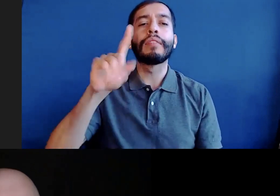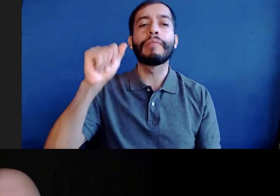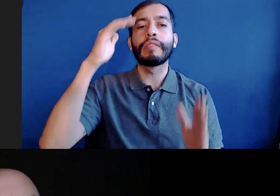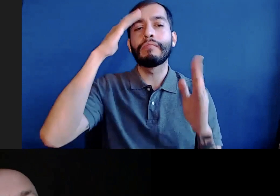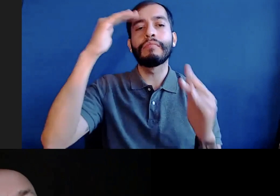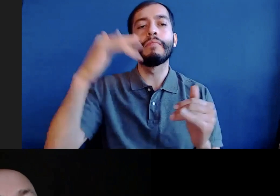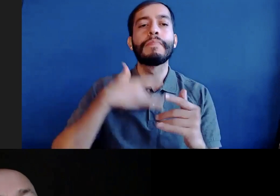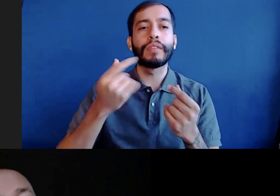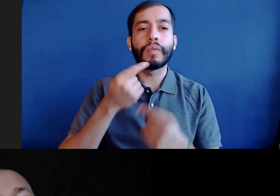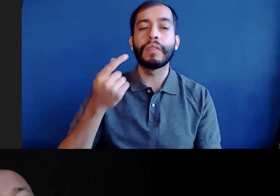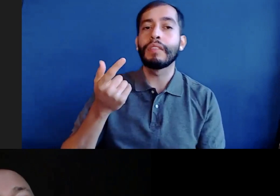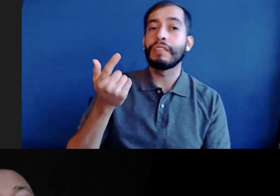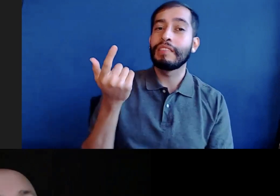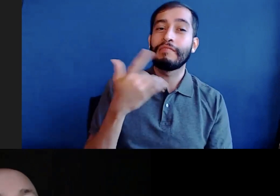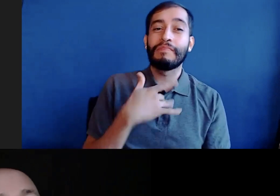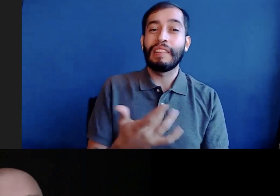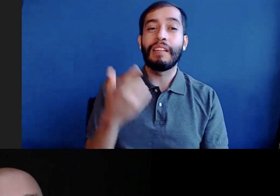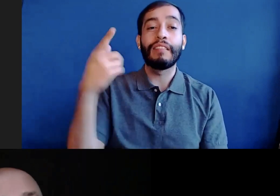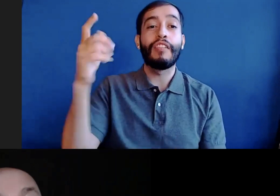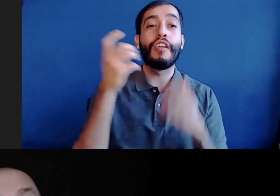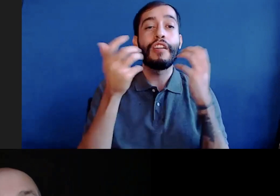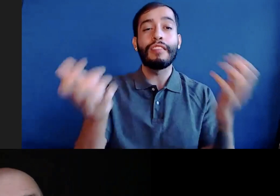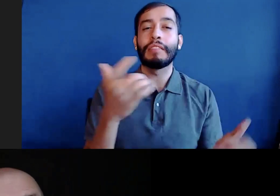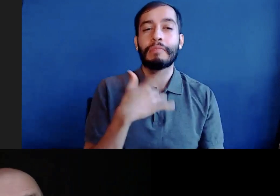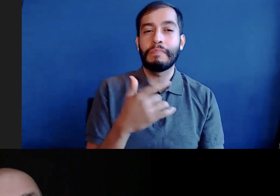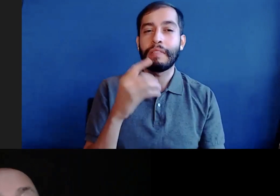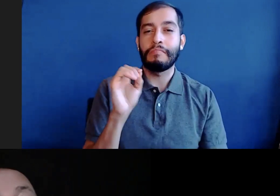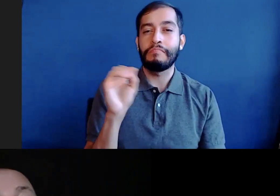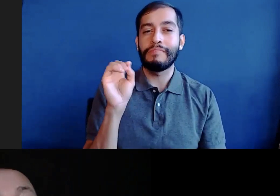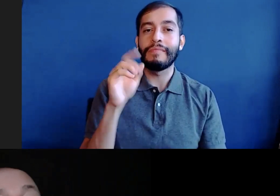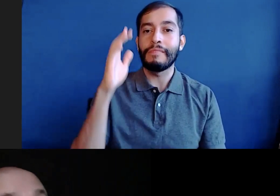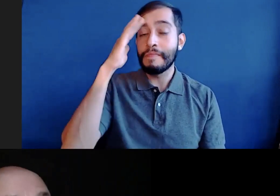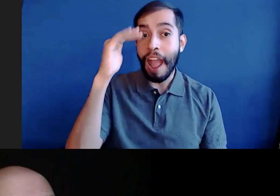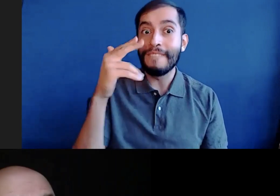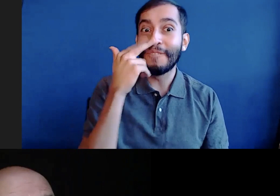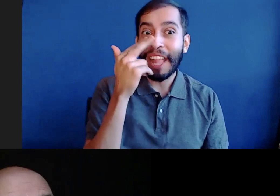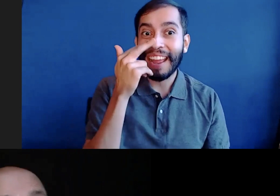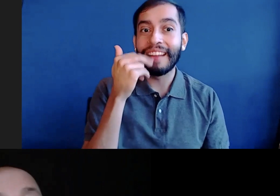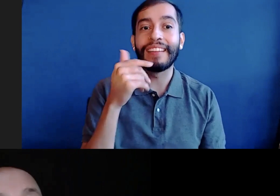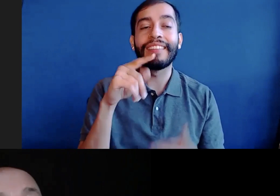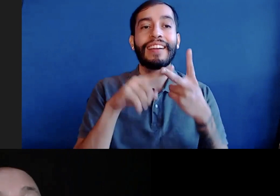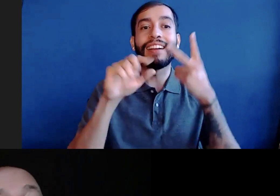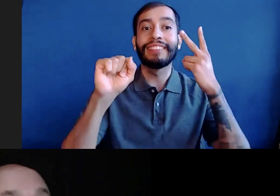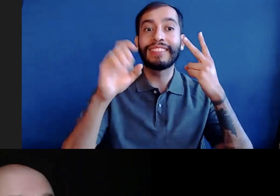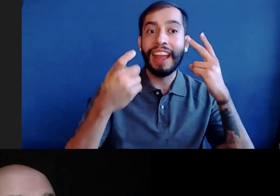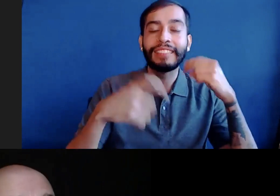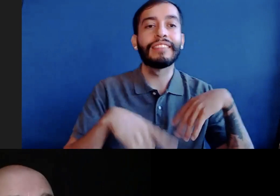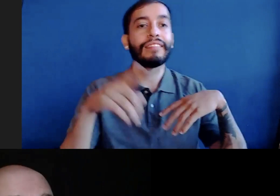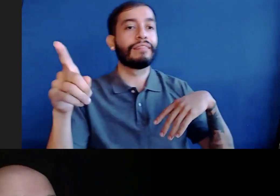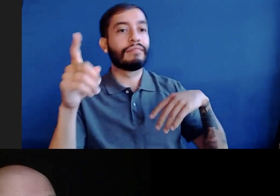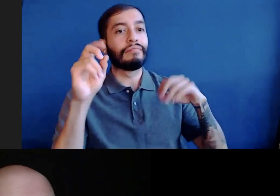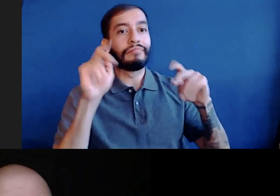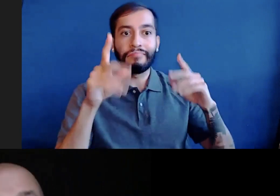be funny. And secondly, they don't expect us to have sex. So we'll make a sex comedy, which we did. And it